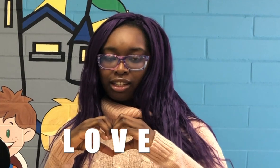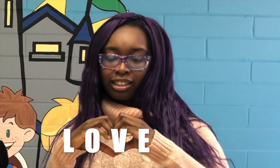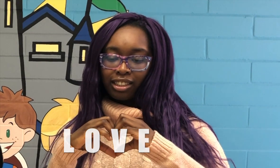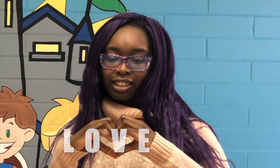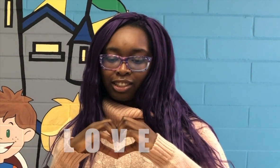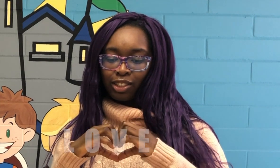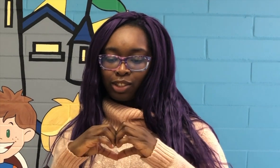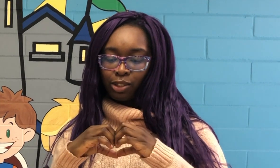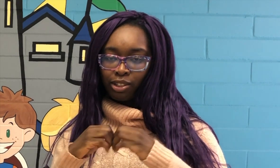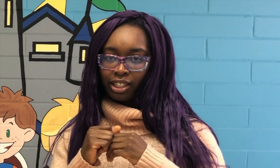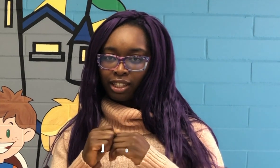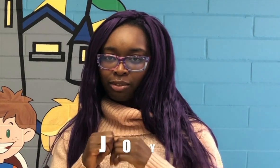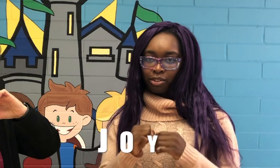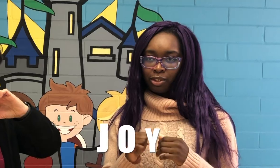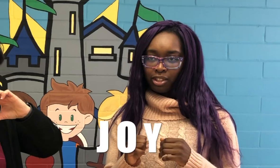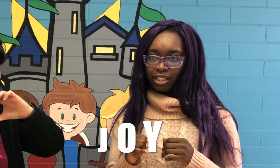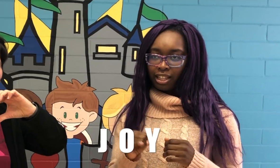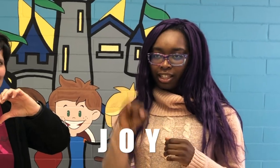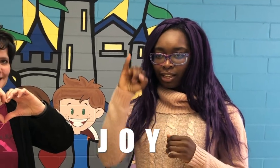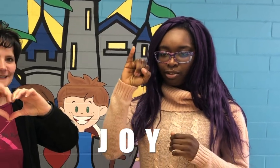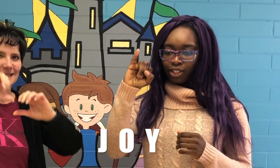heart. Joy, we're doing sign language, so